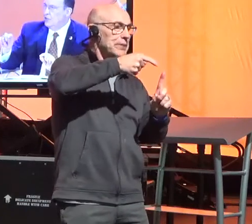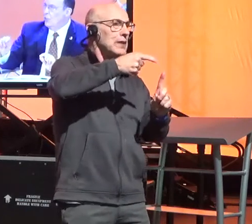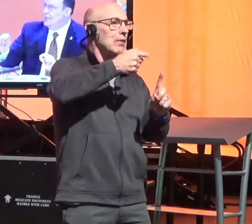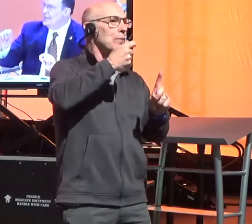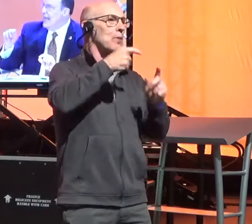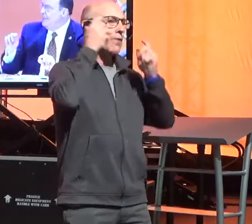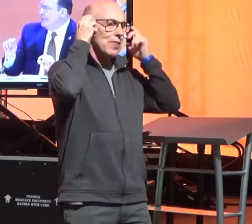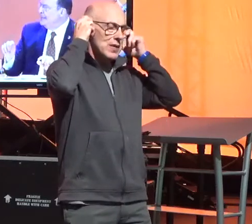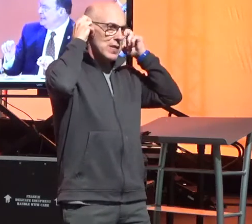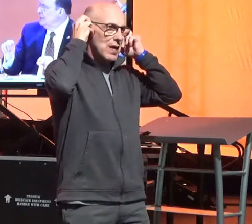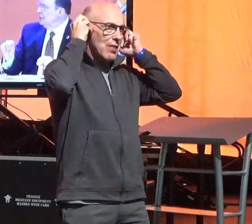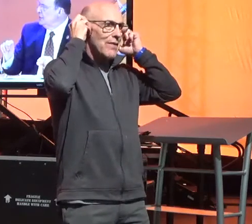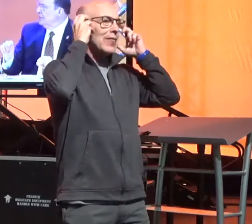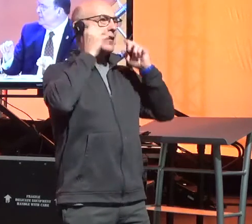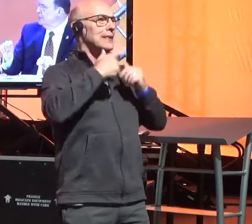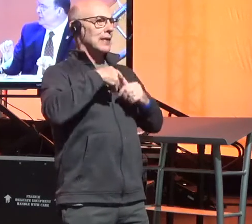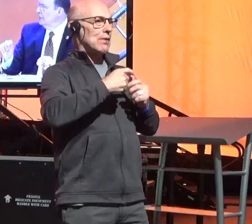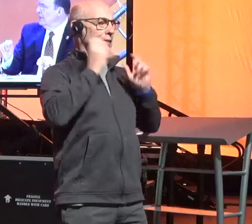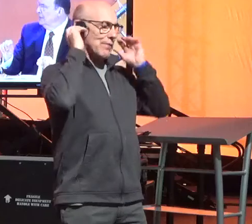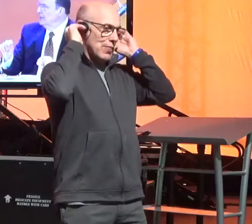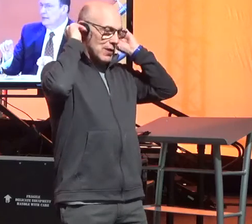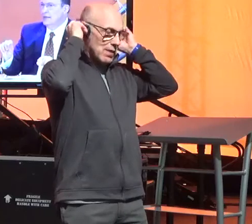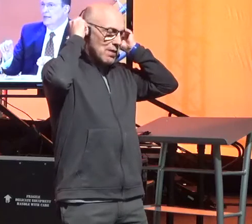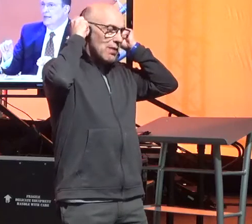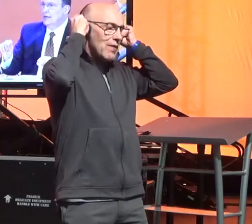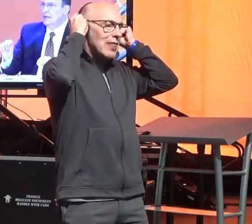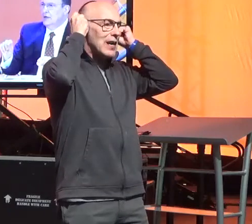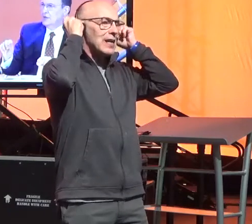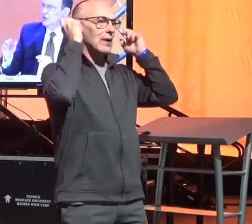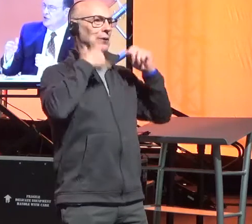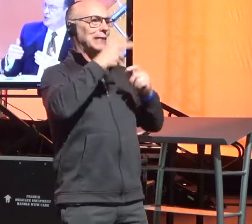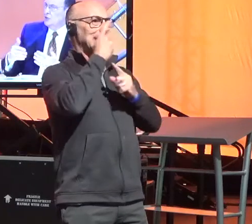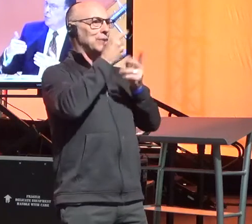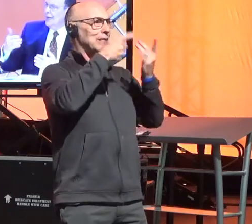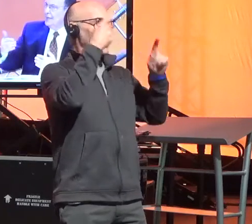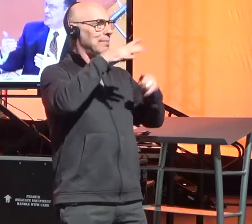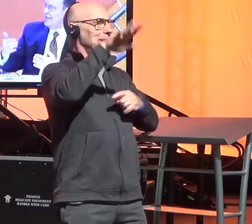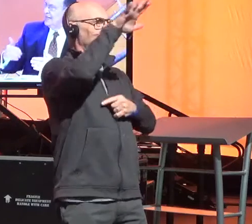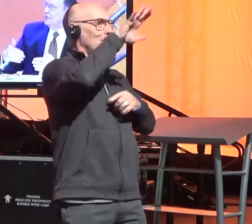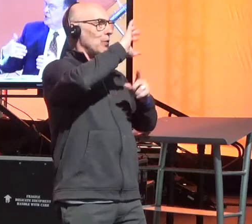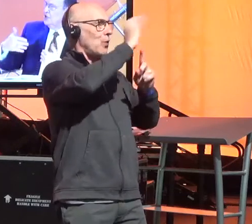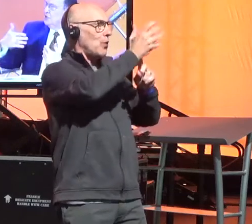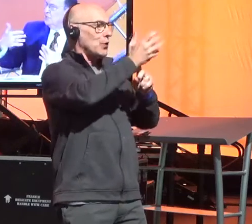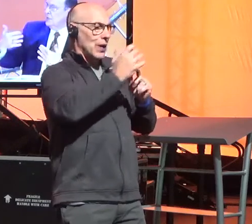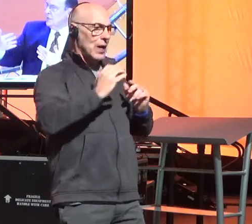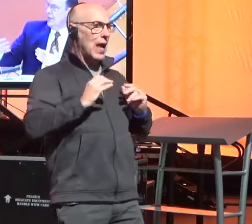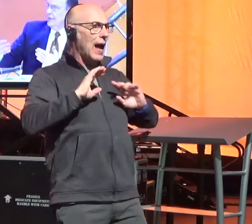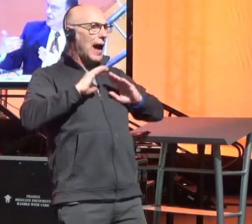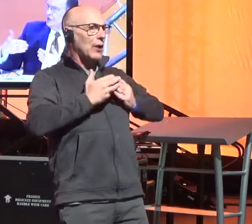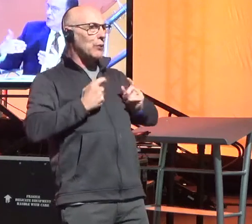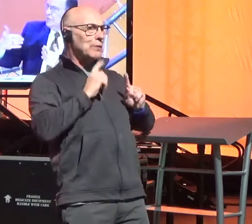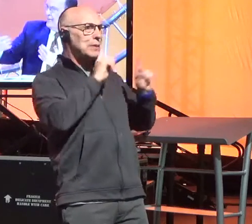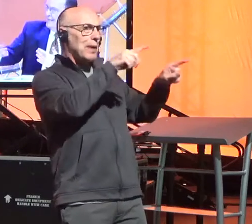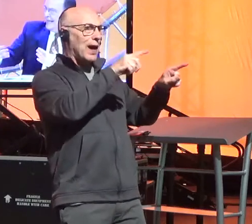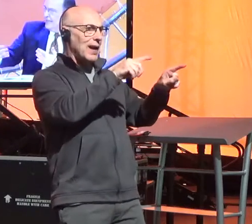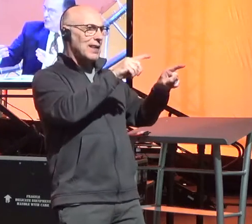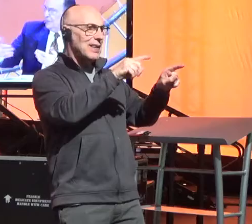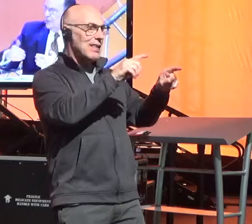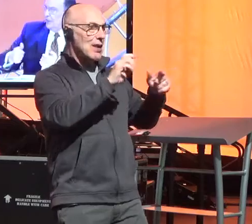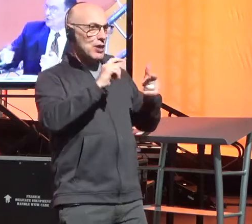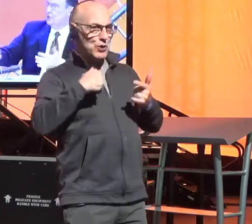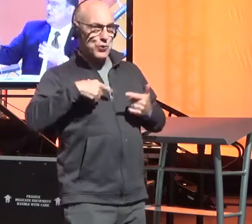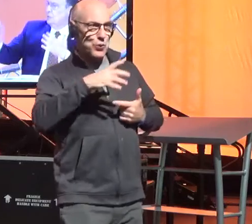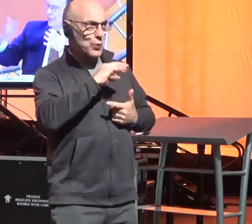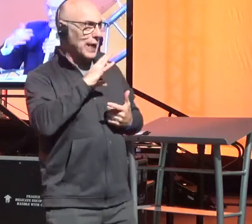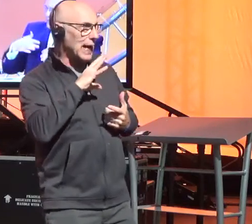respond to what is happening in the culture at the particular moment? You know, to what extent do you engage with